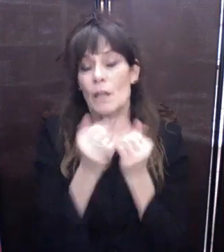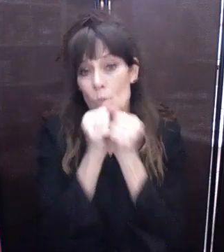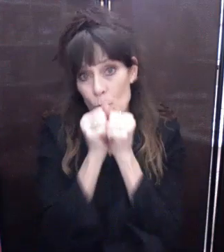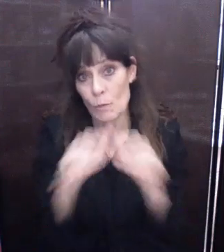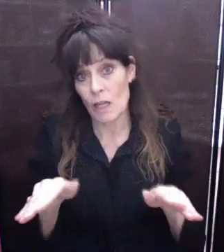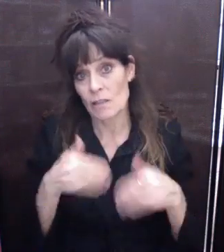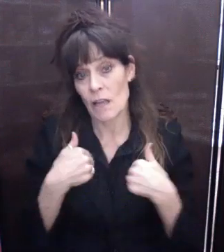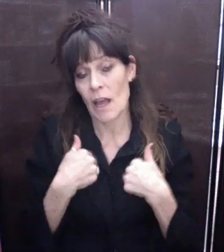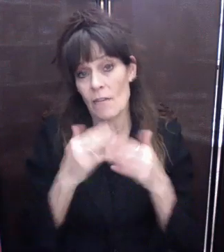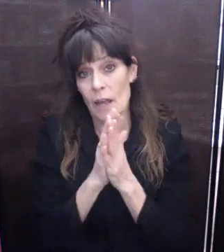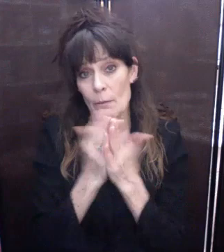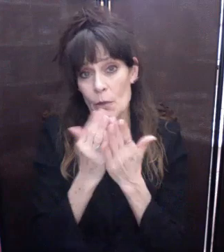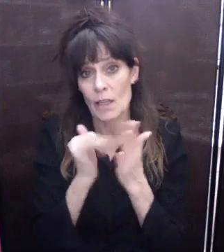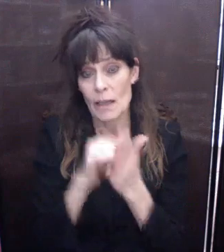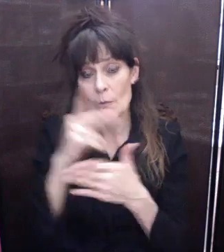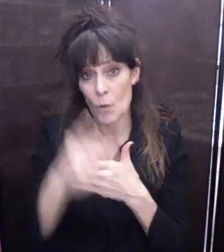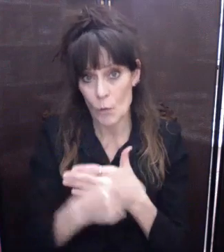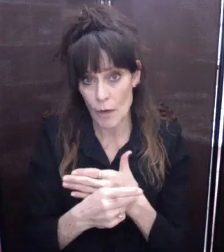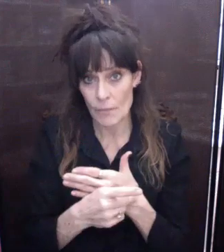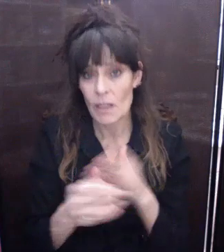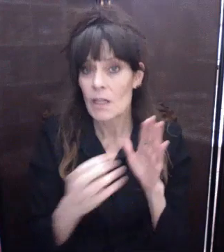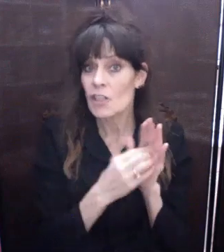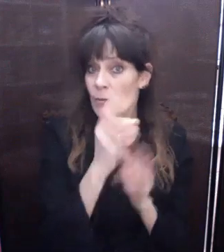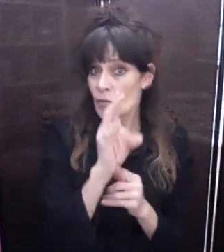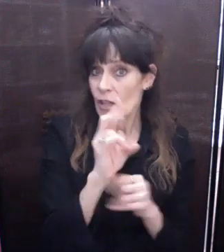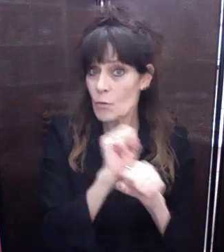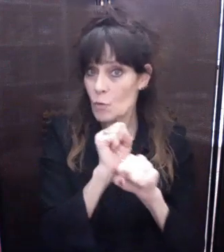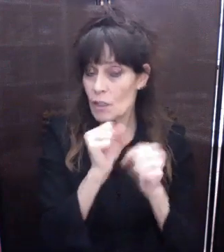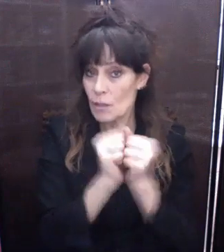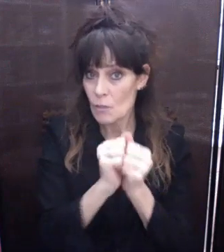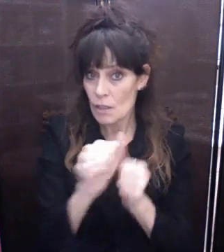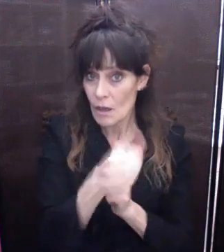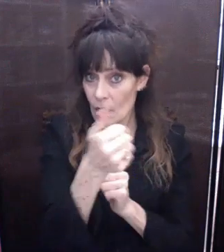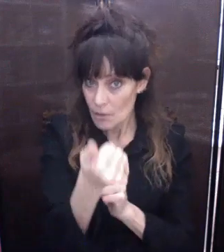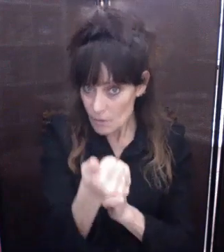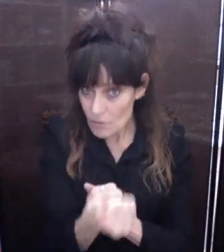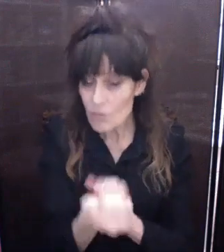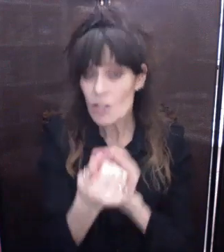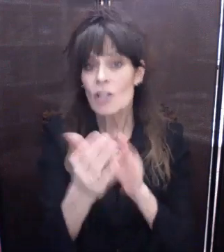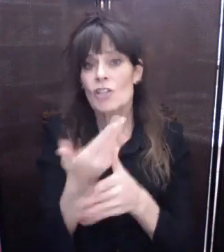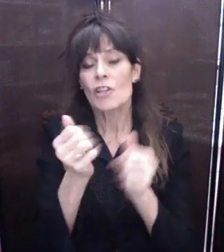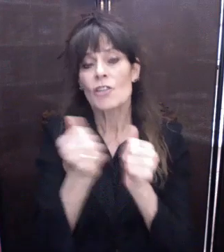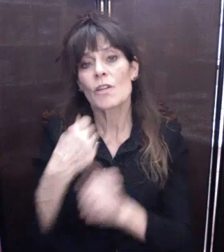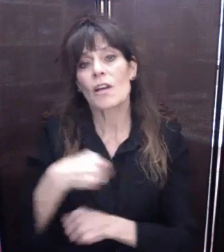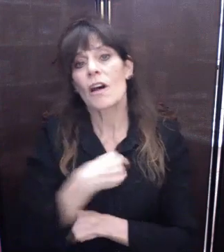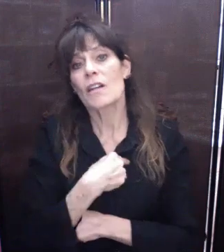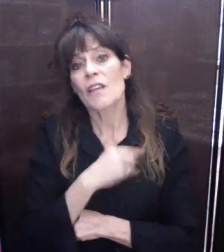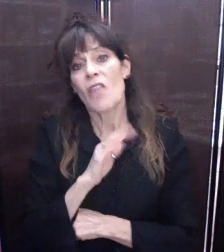that program. Chapter 7, Working with Others, shows us or shares with us their experience in how